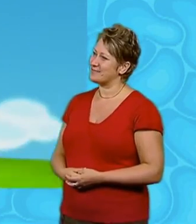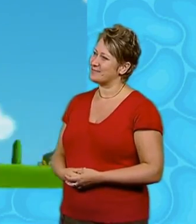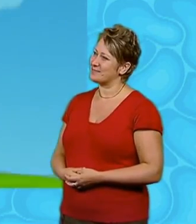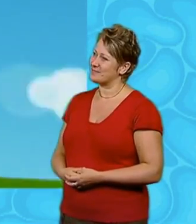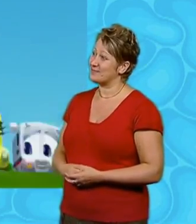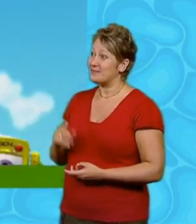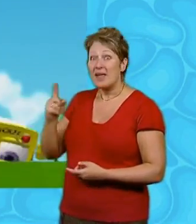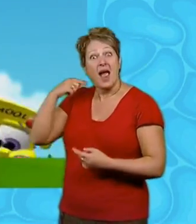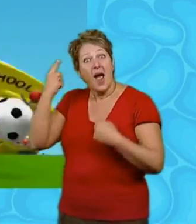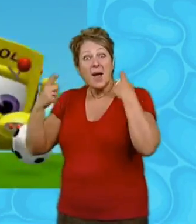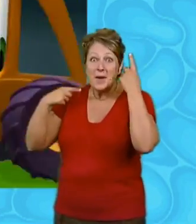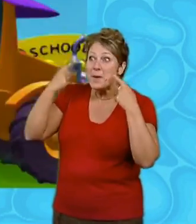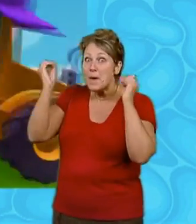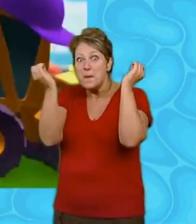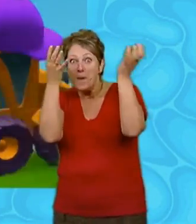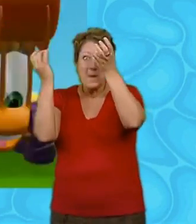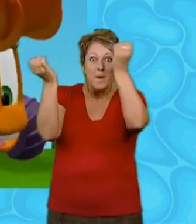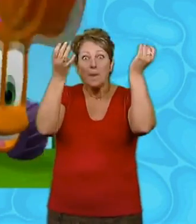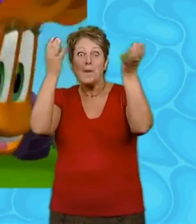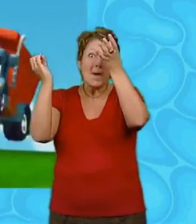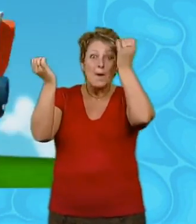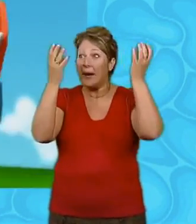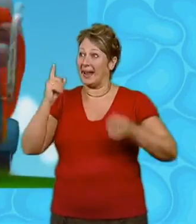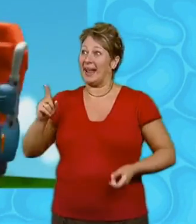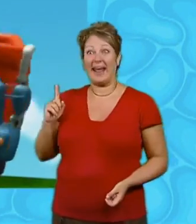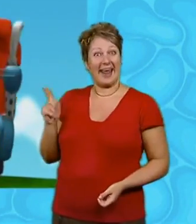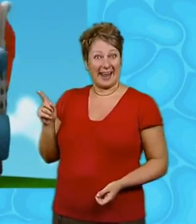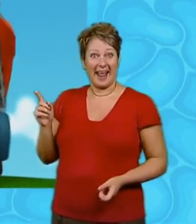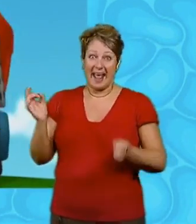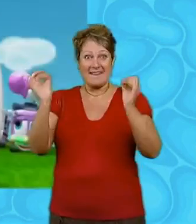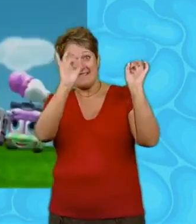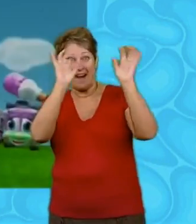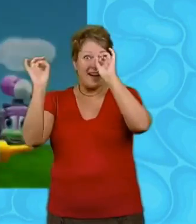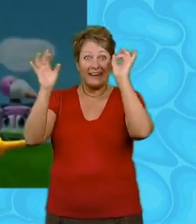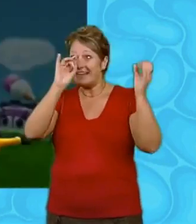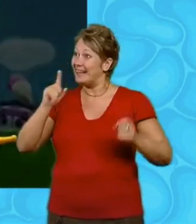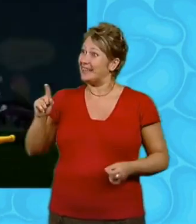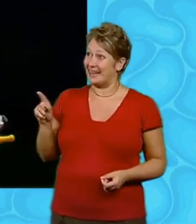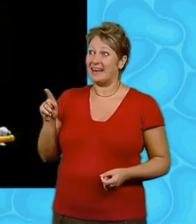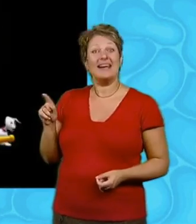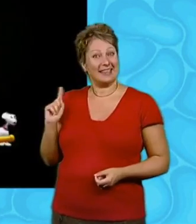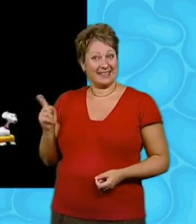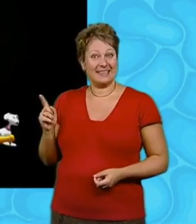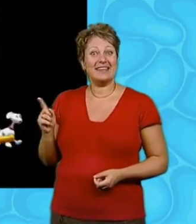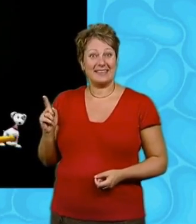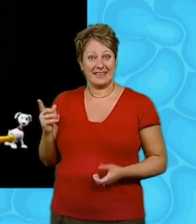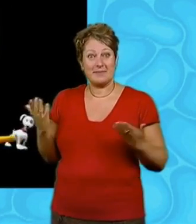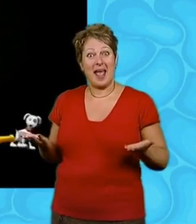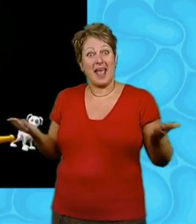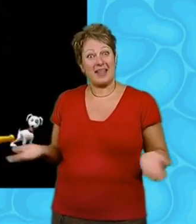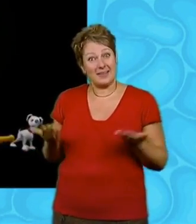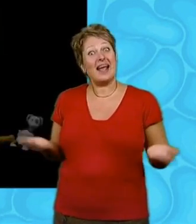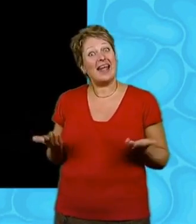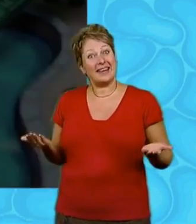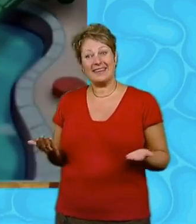That's the sound of his sirens. Finley, the fire engine. Here comes Finley, it's time